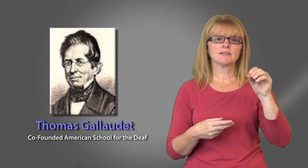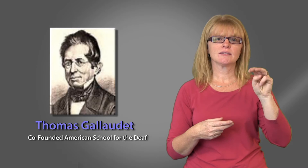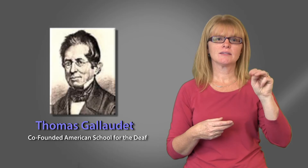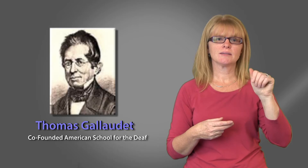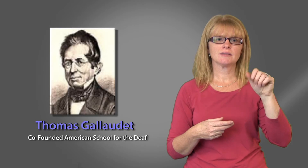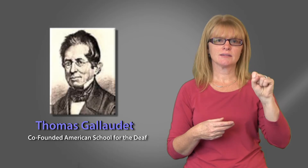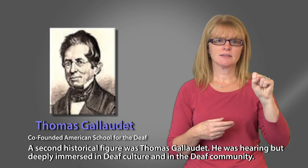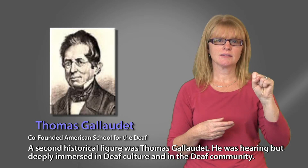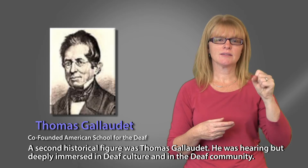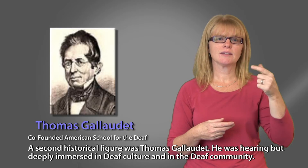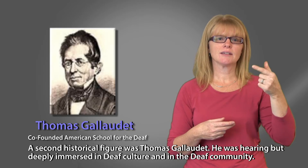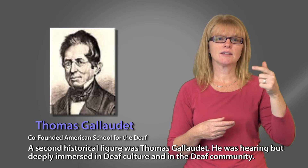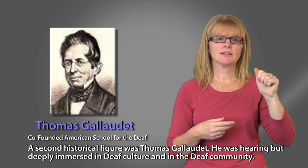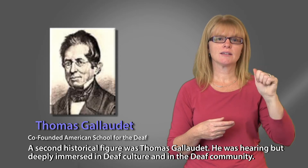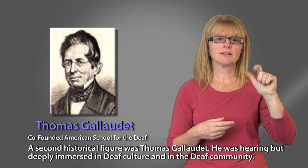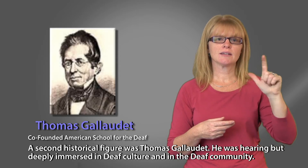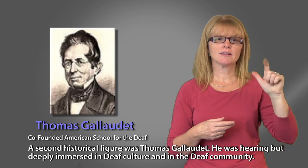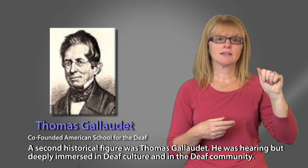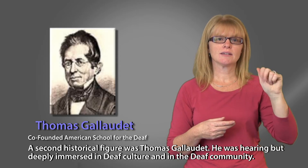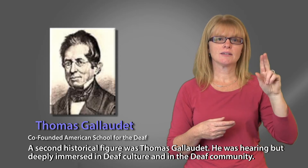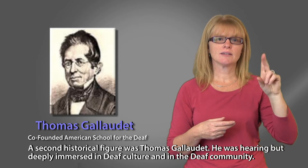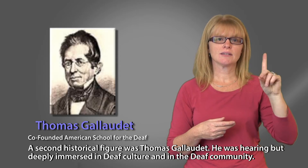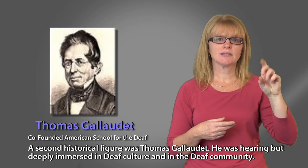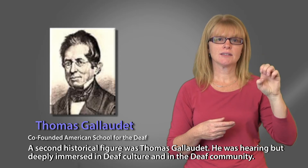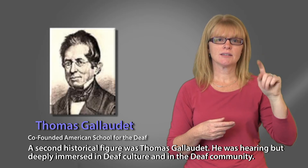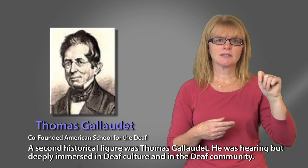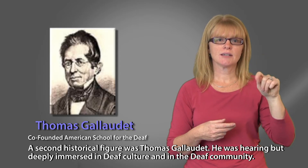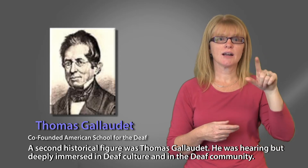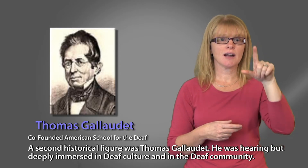A second historical figure was Thomas Gallaudet.